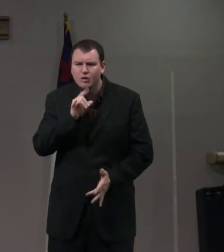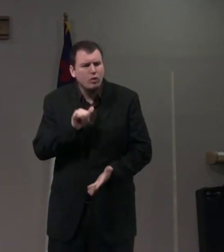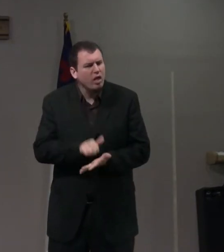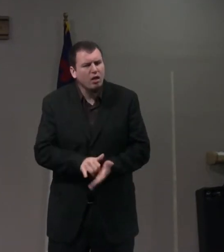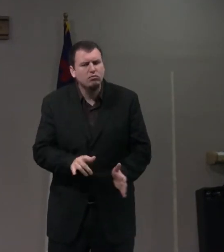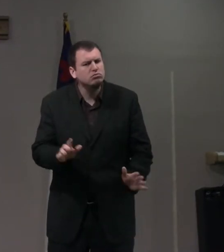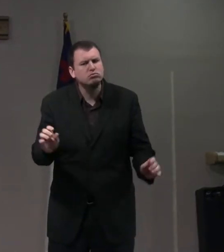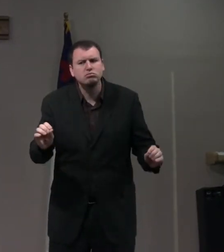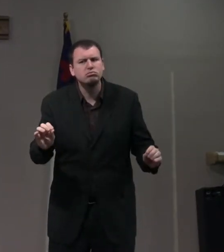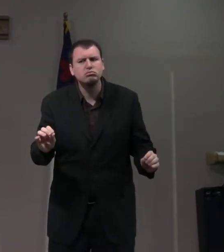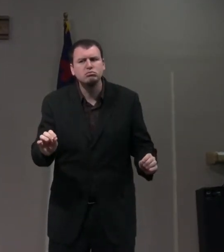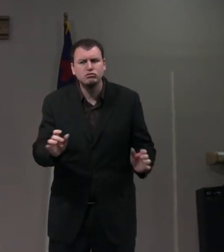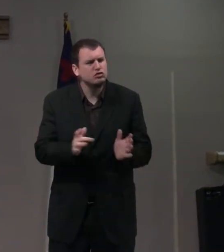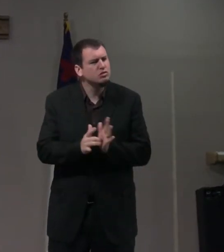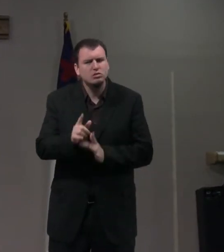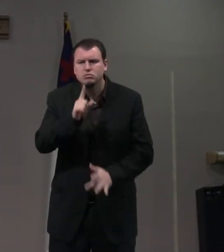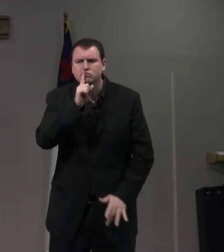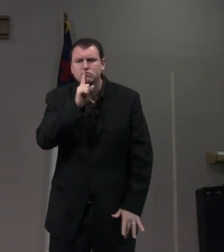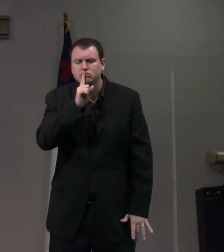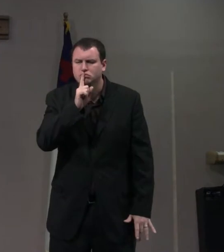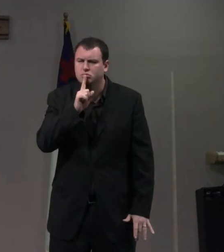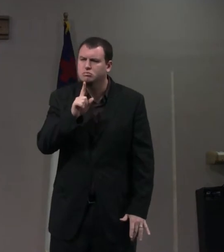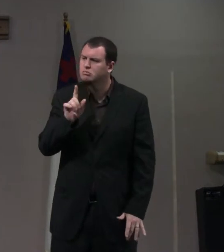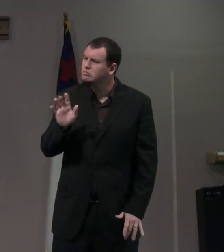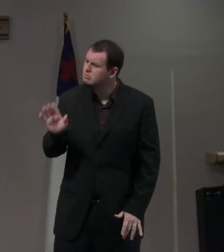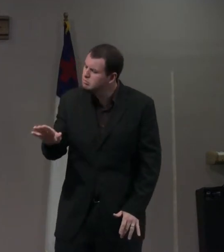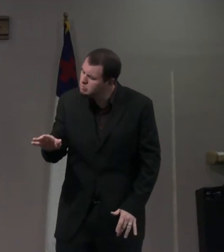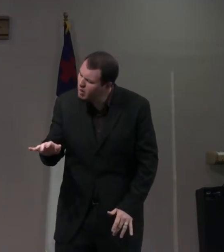You really have the nerve to do that? But Jesus didn't do it.